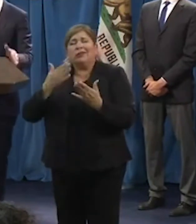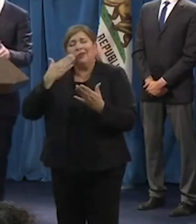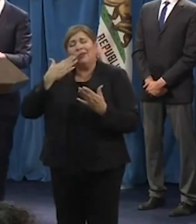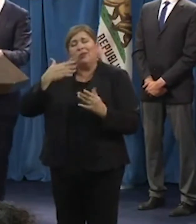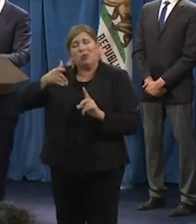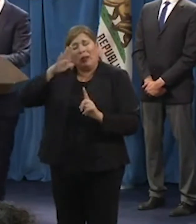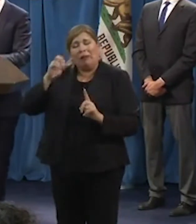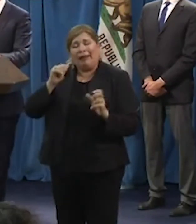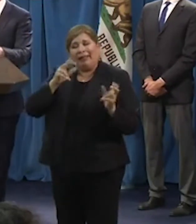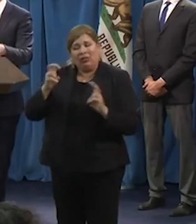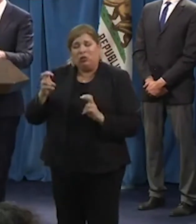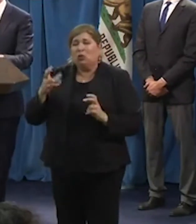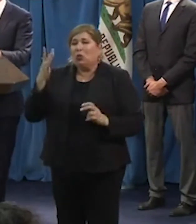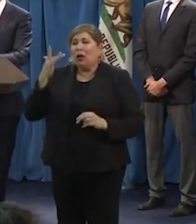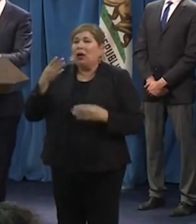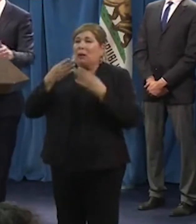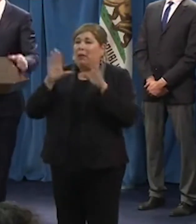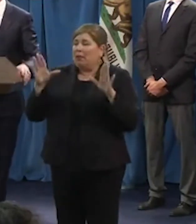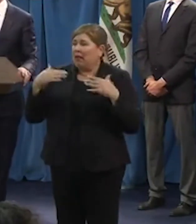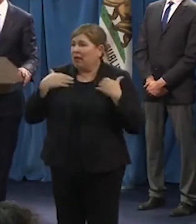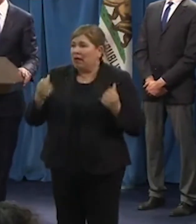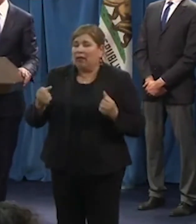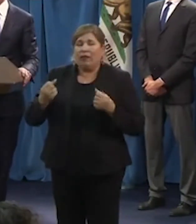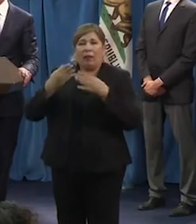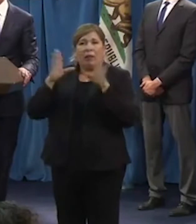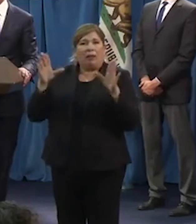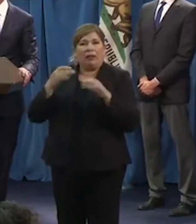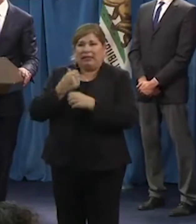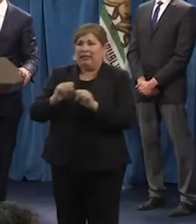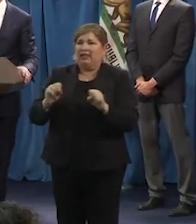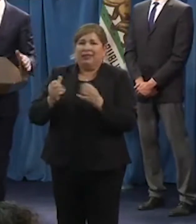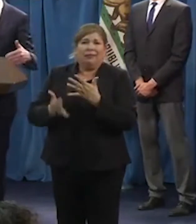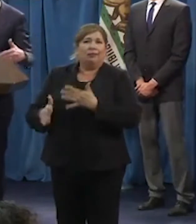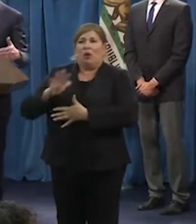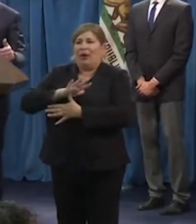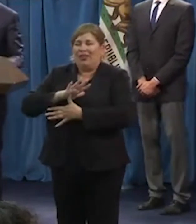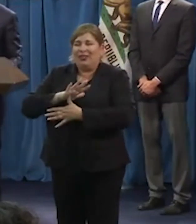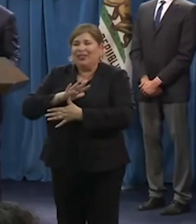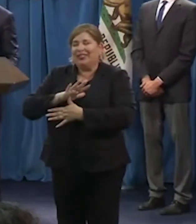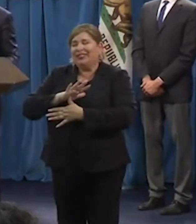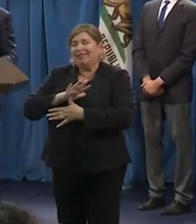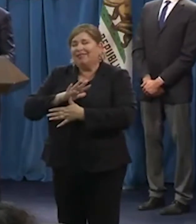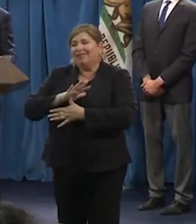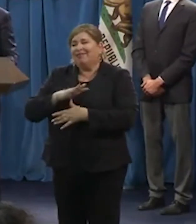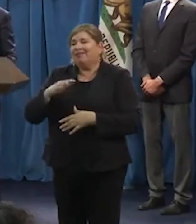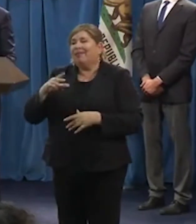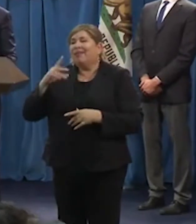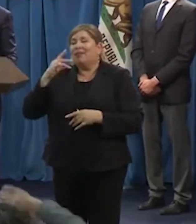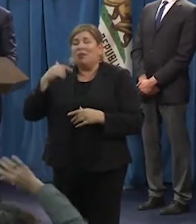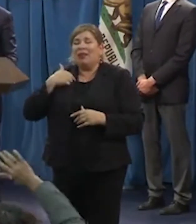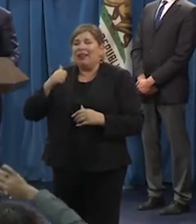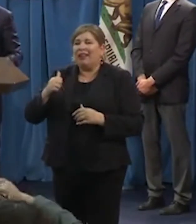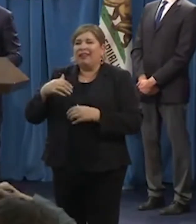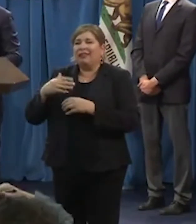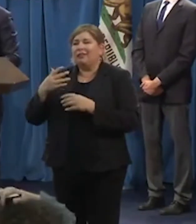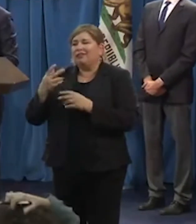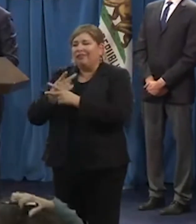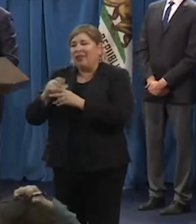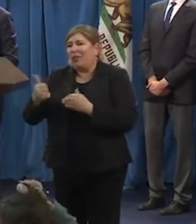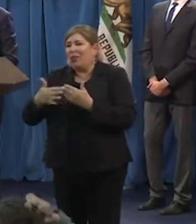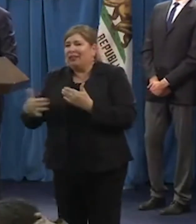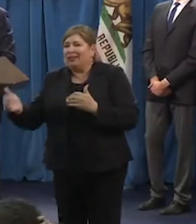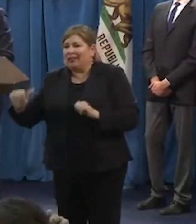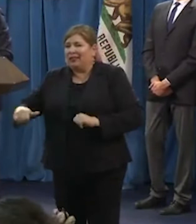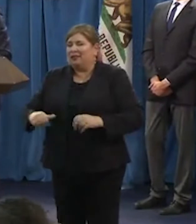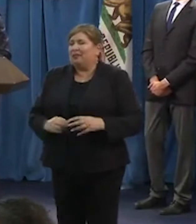issue. Public health, public safety, first and foremost. We can always make up for these moments. Governor, you said a